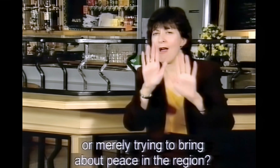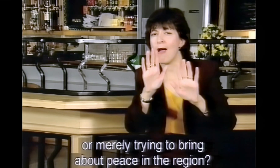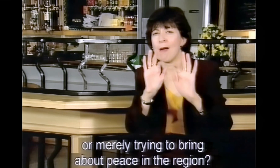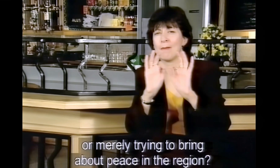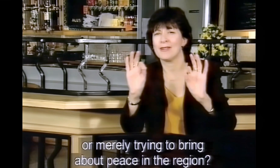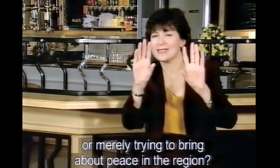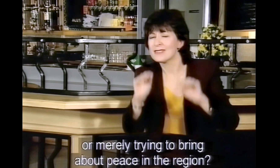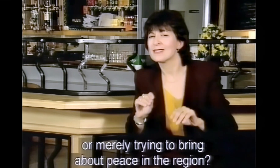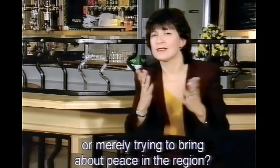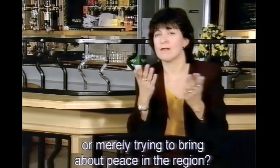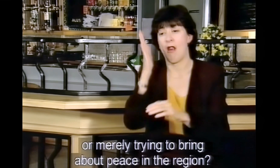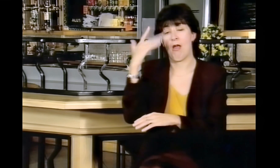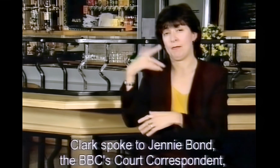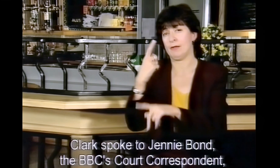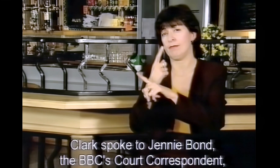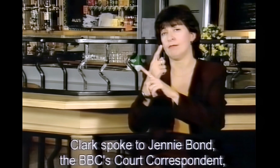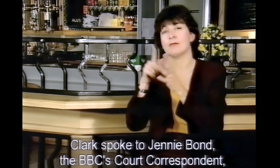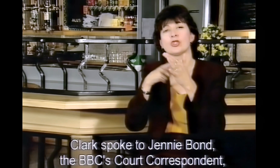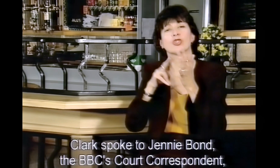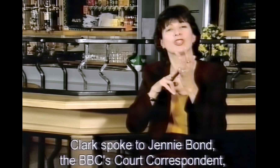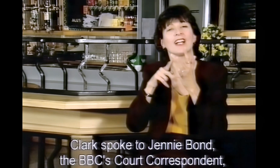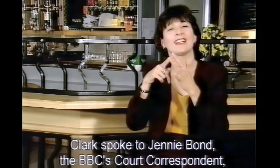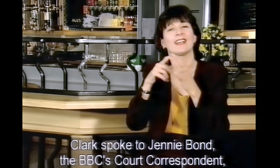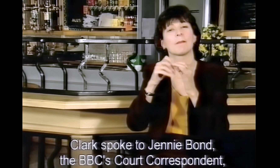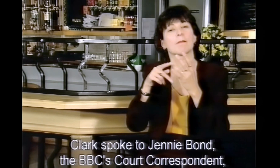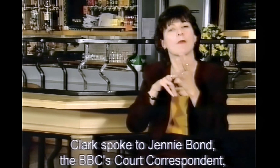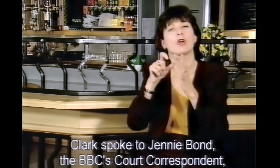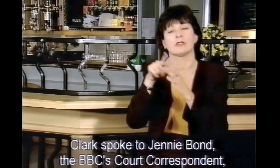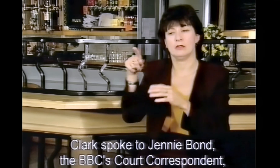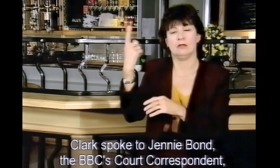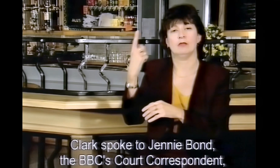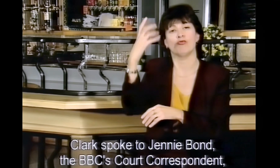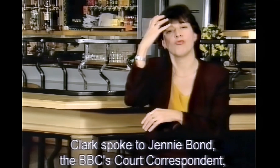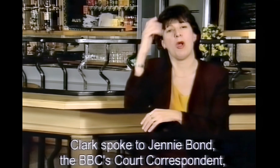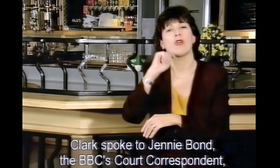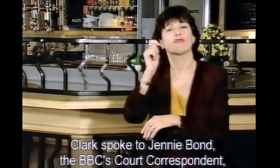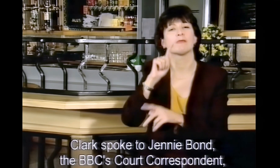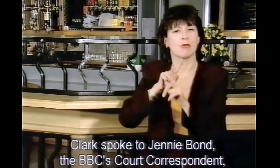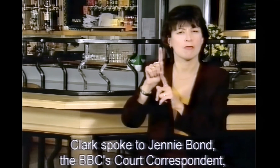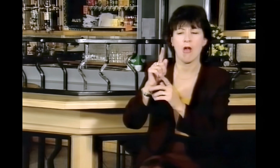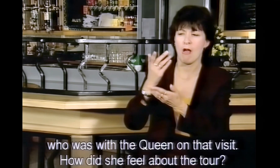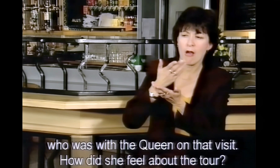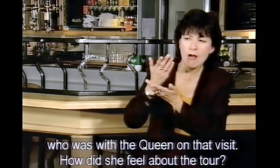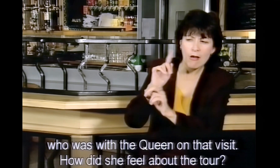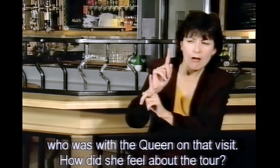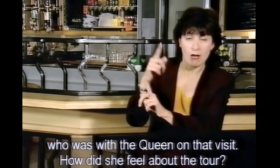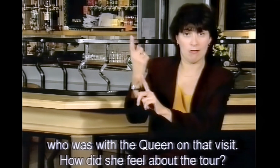Clark spoke to Jenny Bond, who's the BBC's court correspondent. Jenny was with the Queen on that